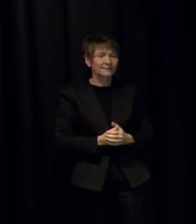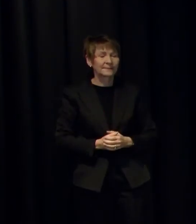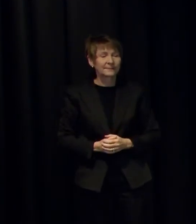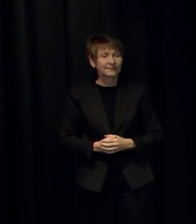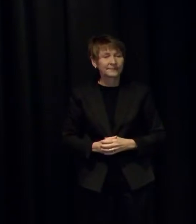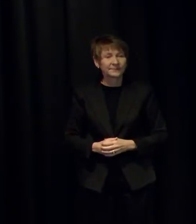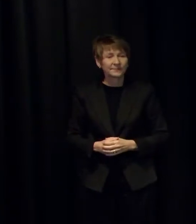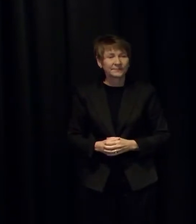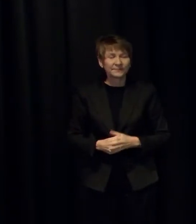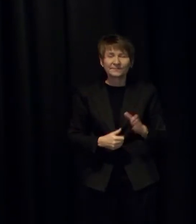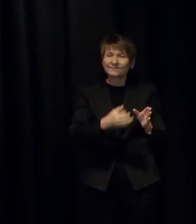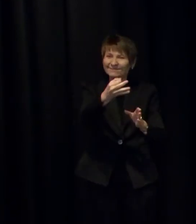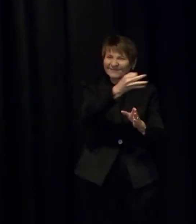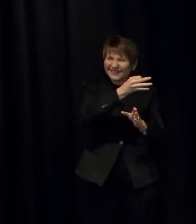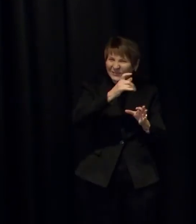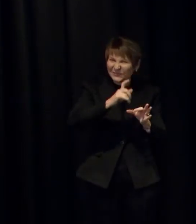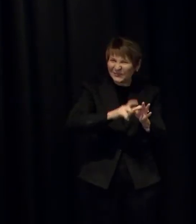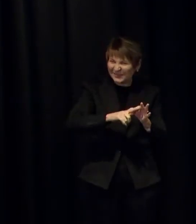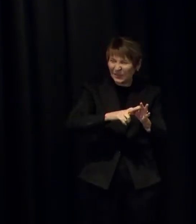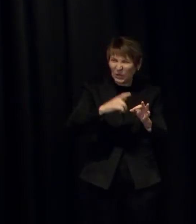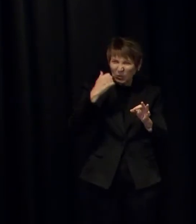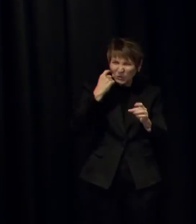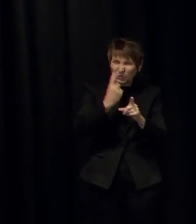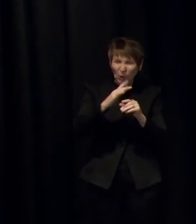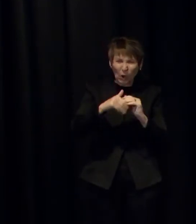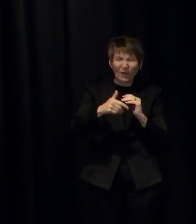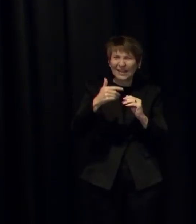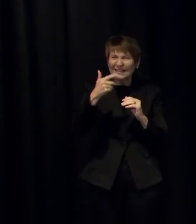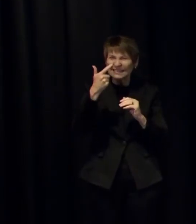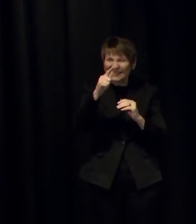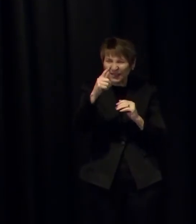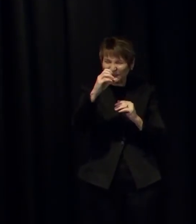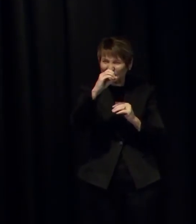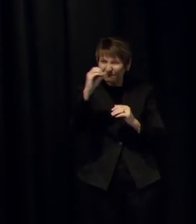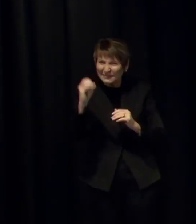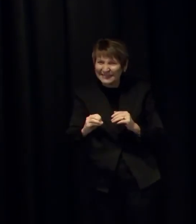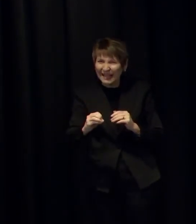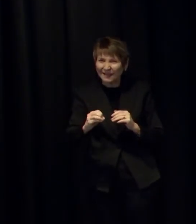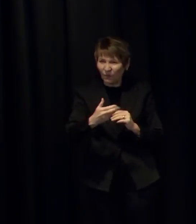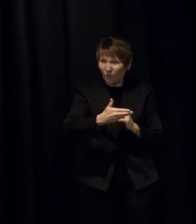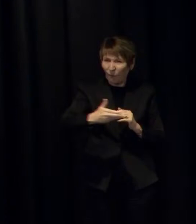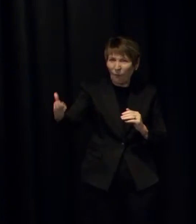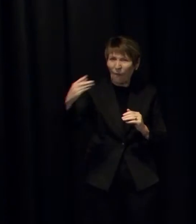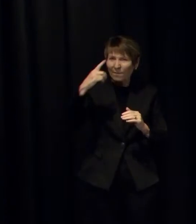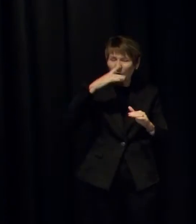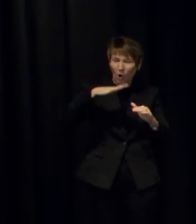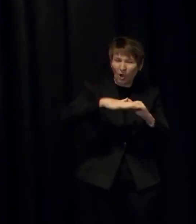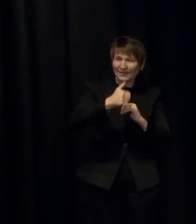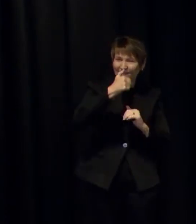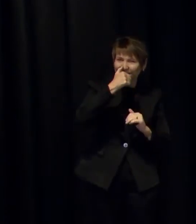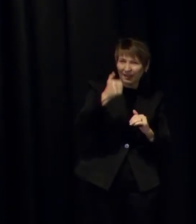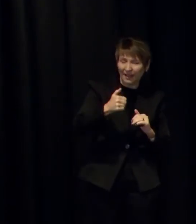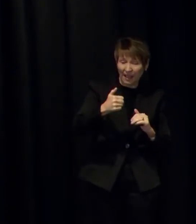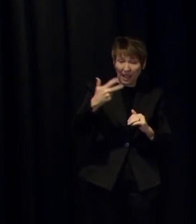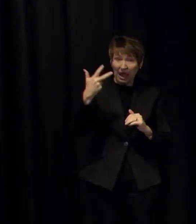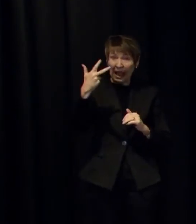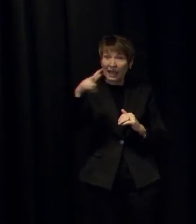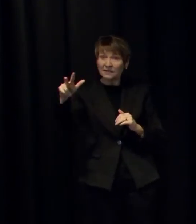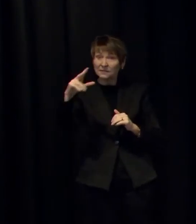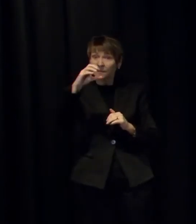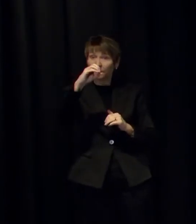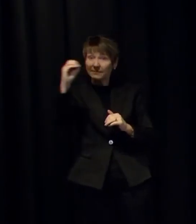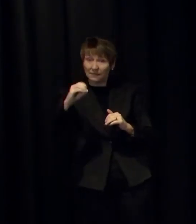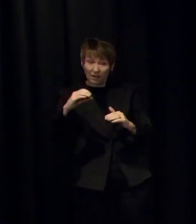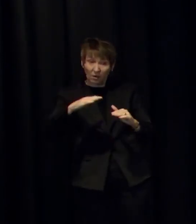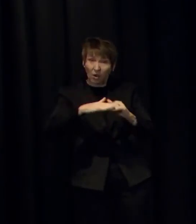70% and 80%. We're now on track to exceed 90%. We are, yes. Do you think that is actually going to change the way that Victoria lives with the virus